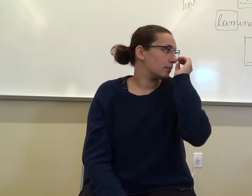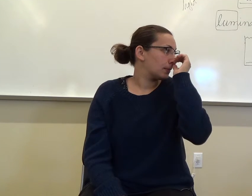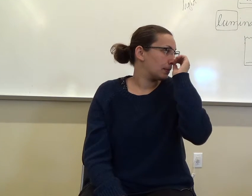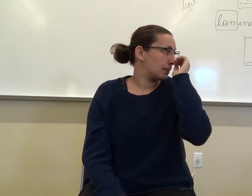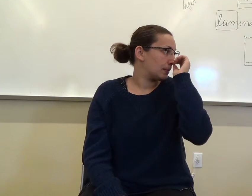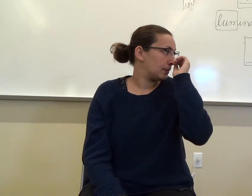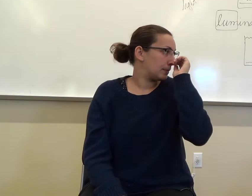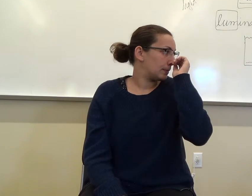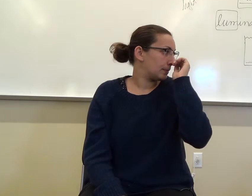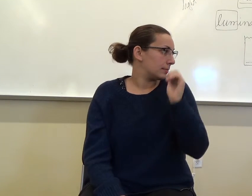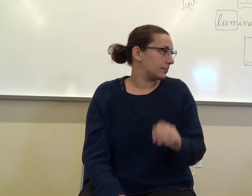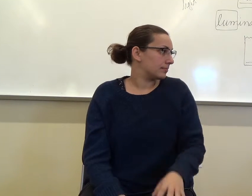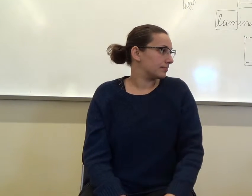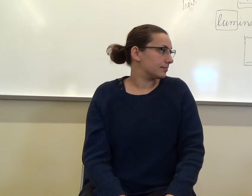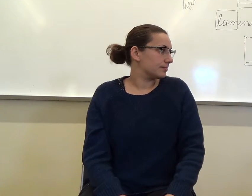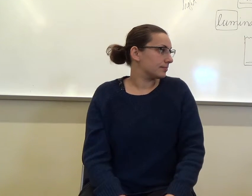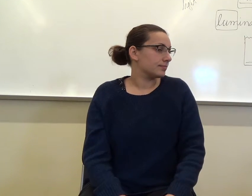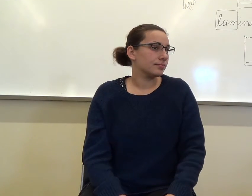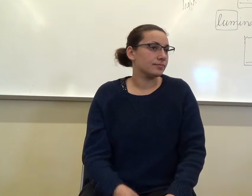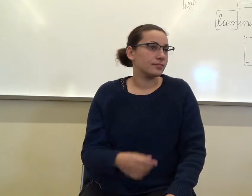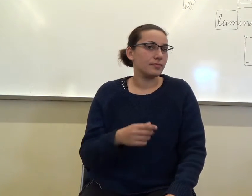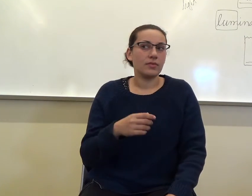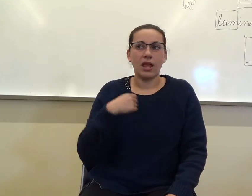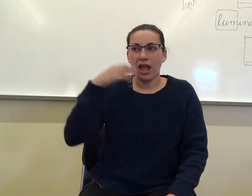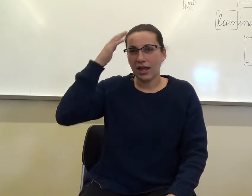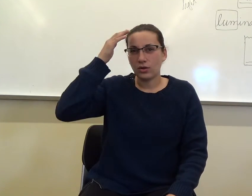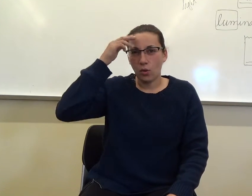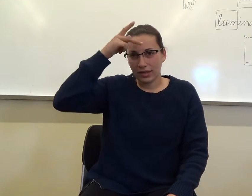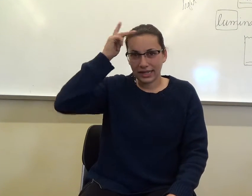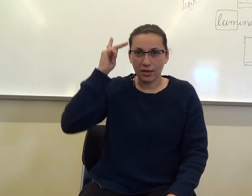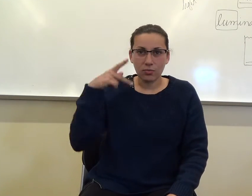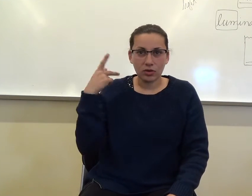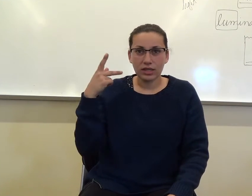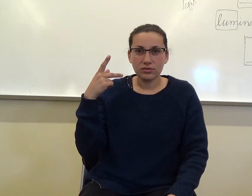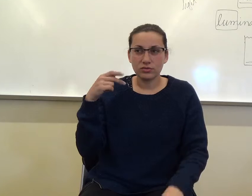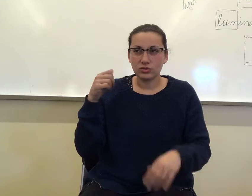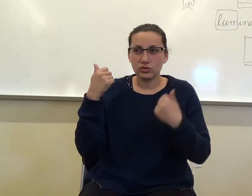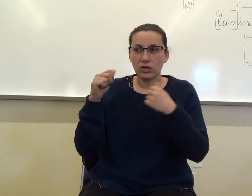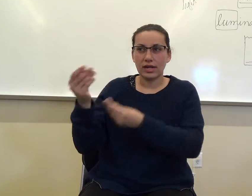bogged down by having those. I know Kimberly was trying to get those to you right before class, but